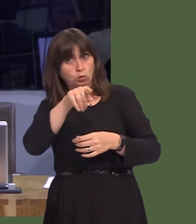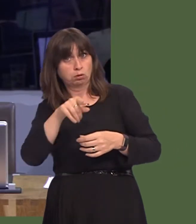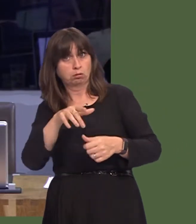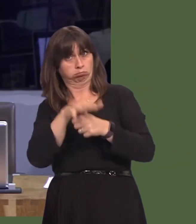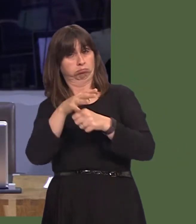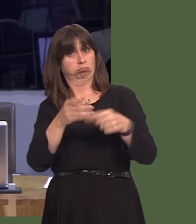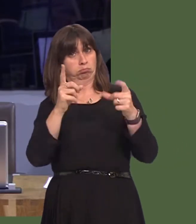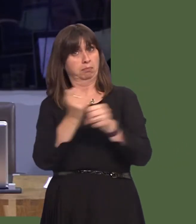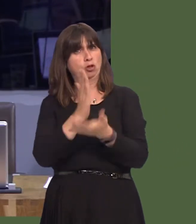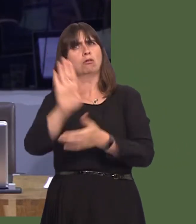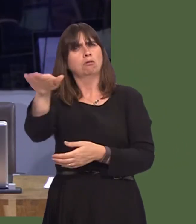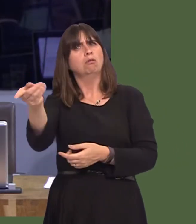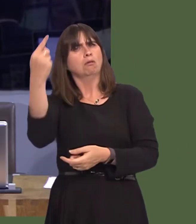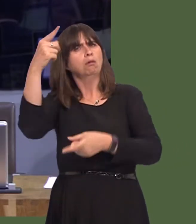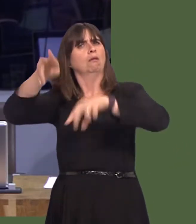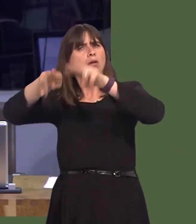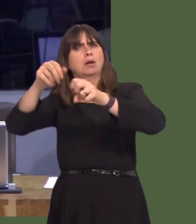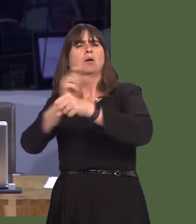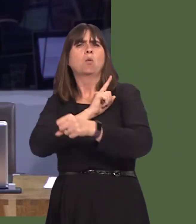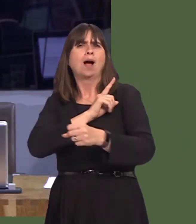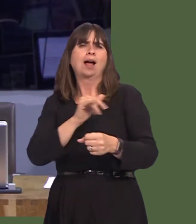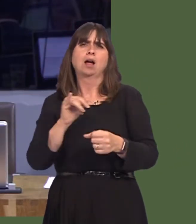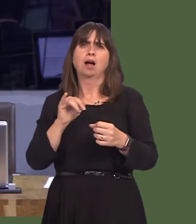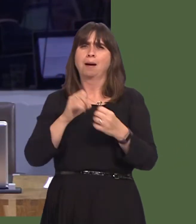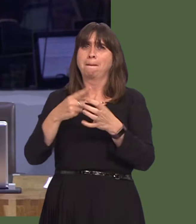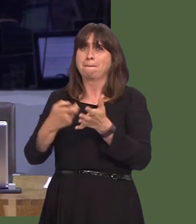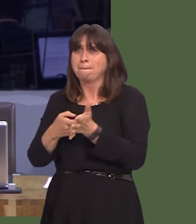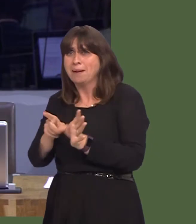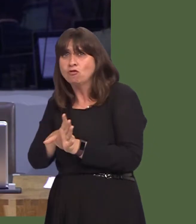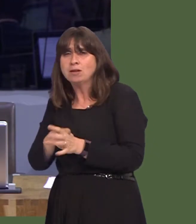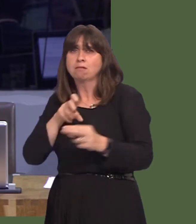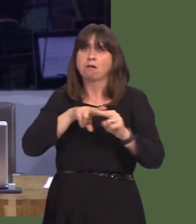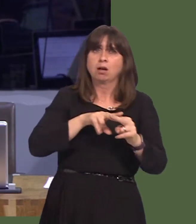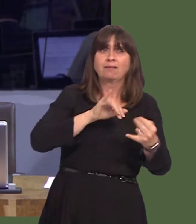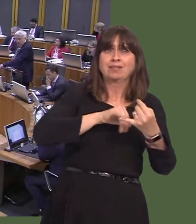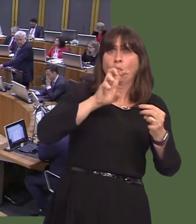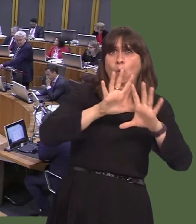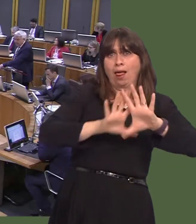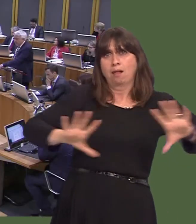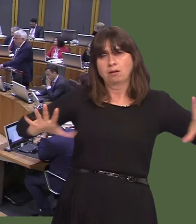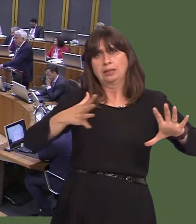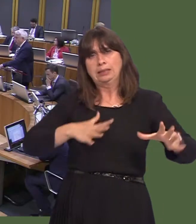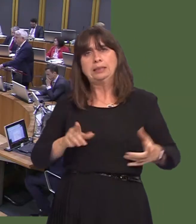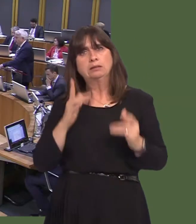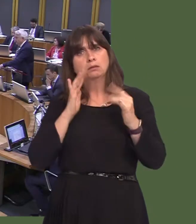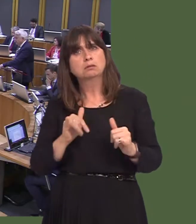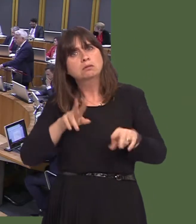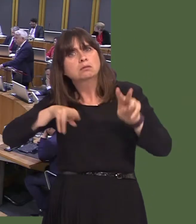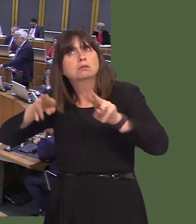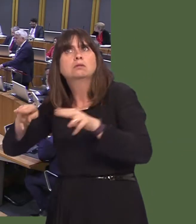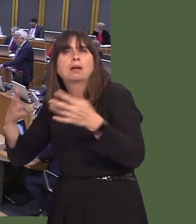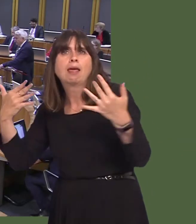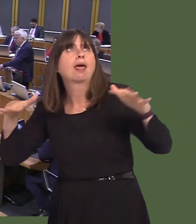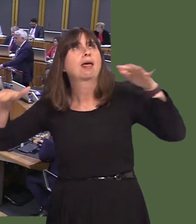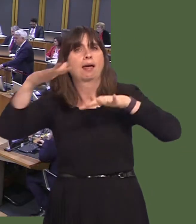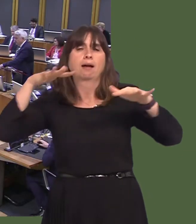First Minister, ensure that that is done for both the residents of Barry and for Cardiff and for the wider South Wales area? Well, it is something that's under consideration, as the member